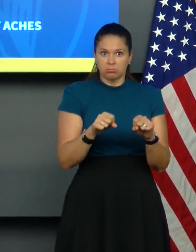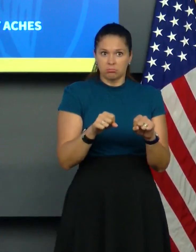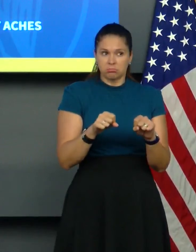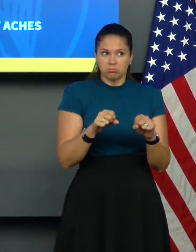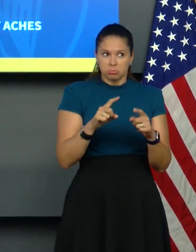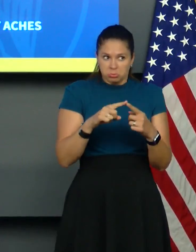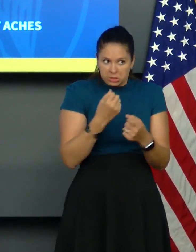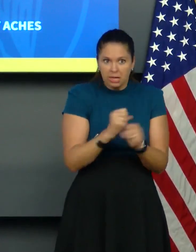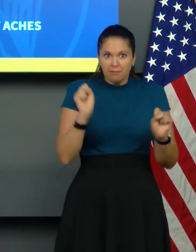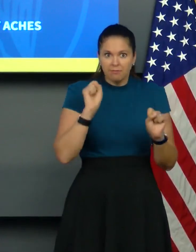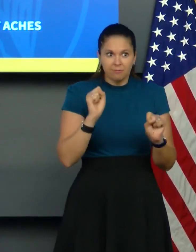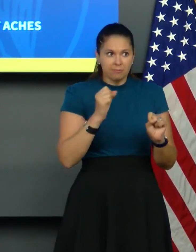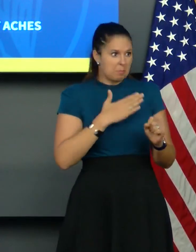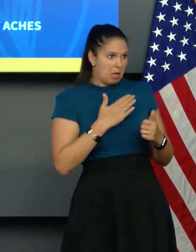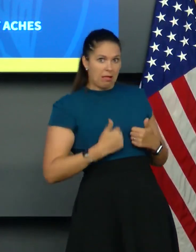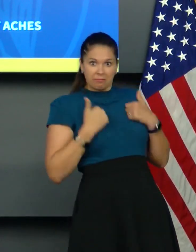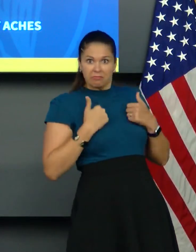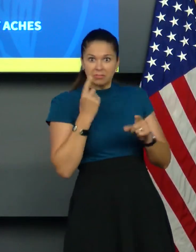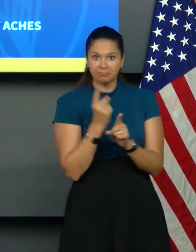in order to save your life.